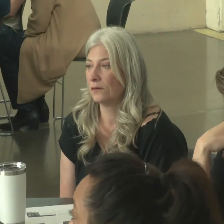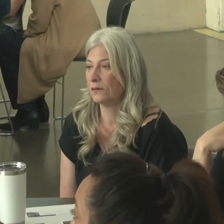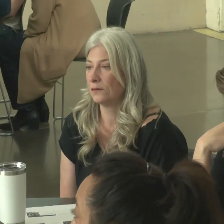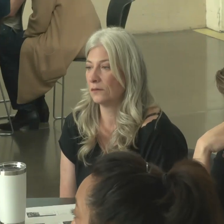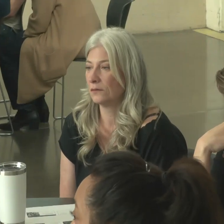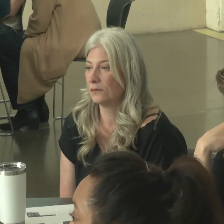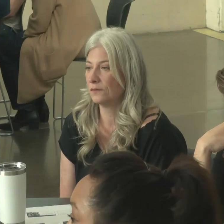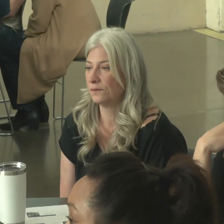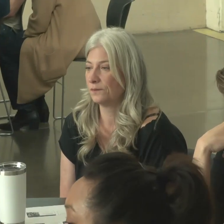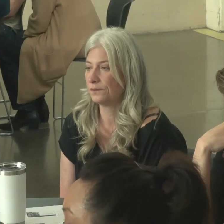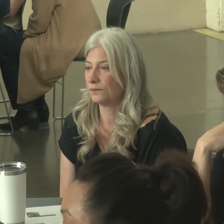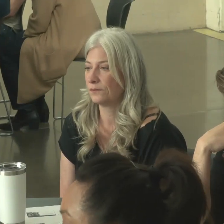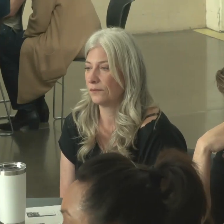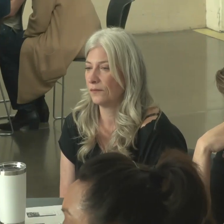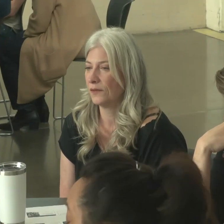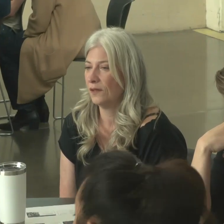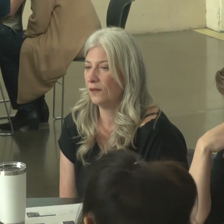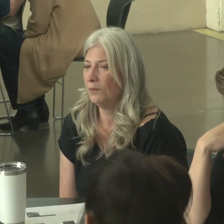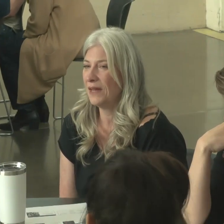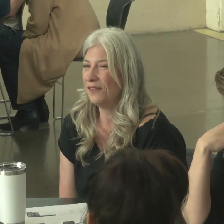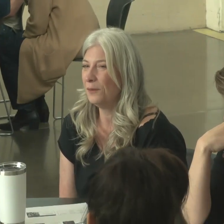collect those from you. I greatly appreciate it.